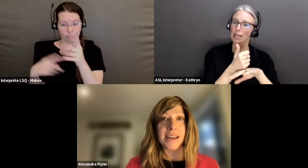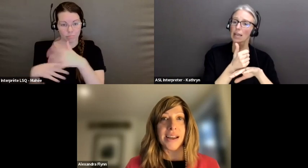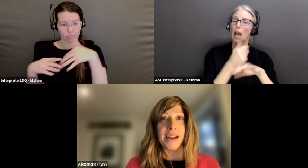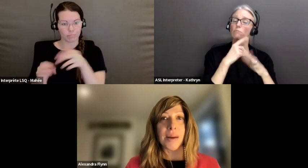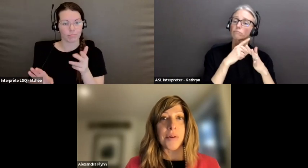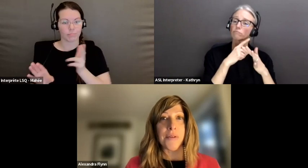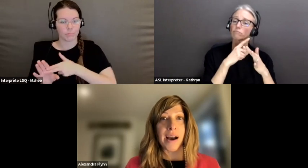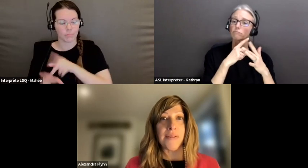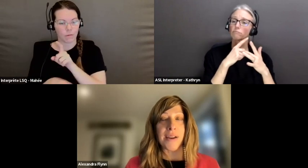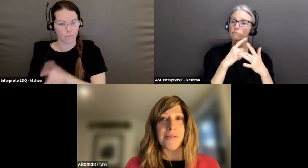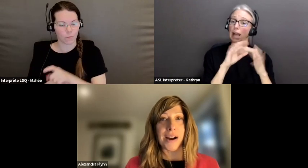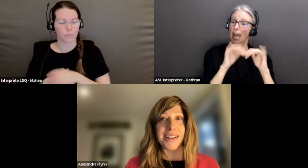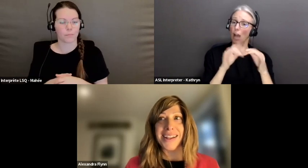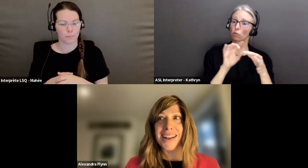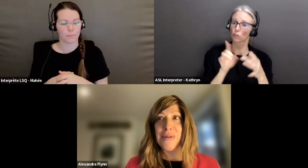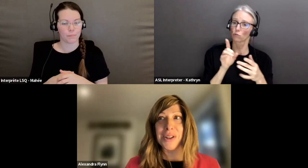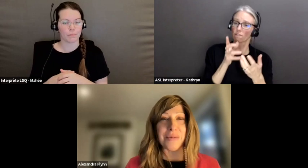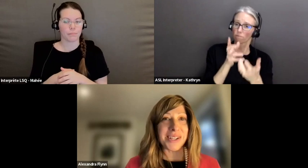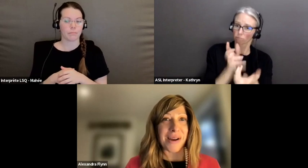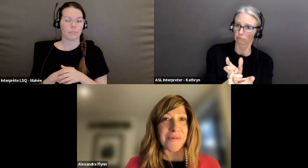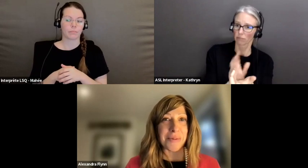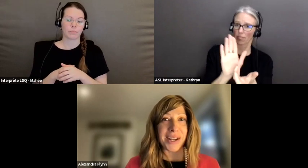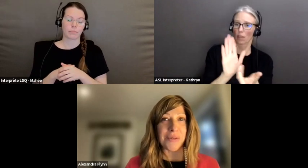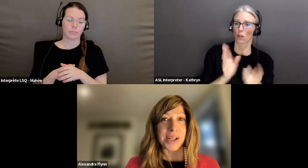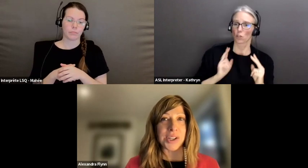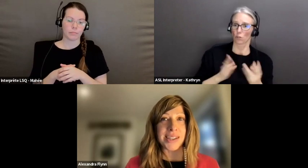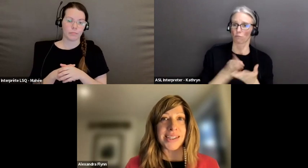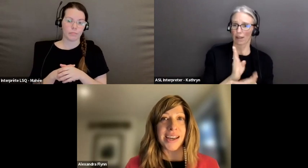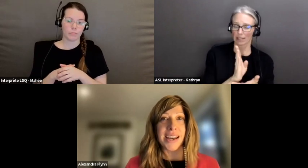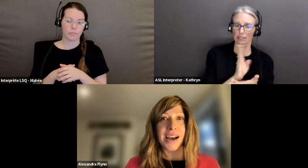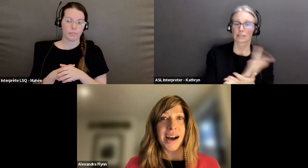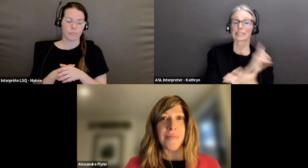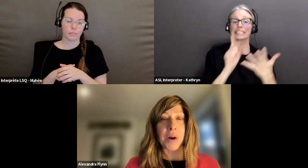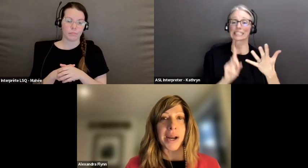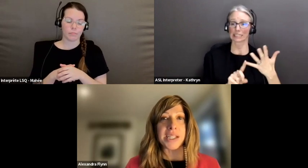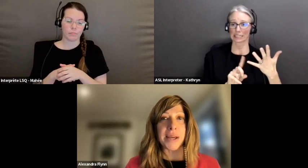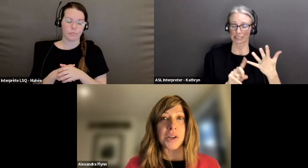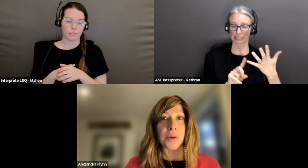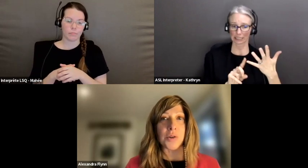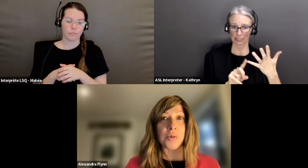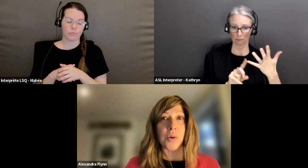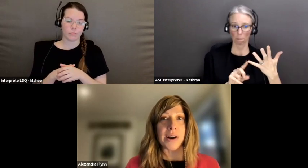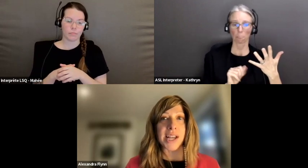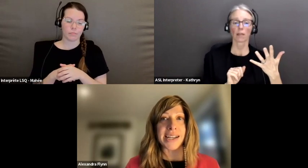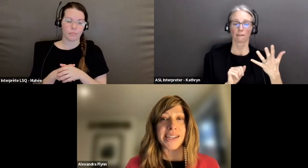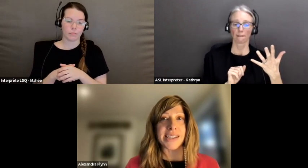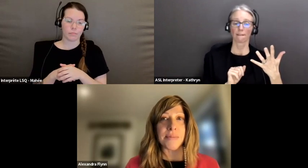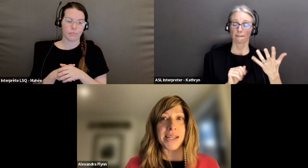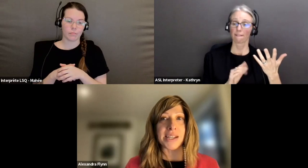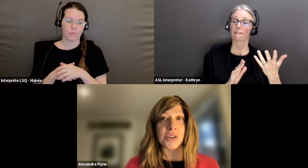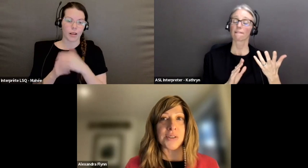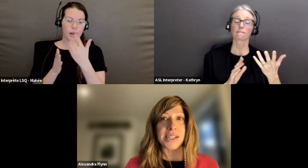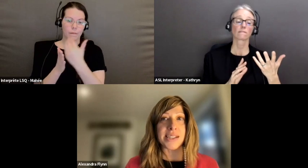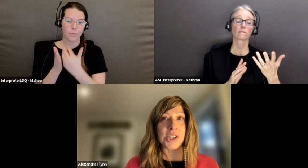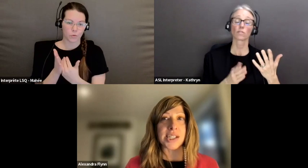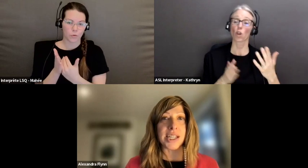rights. Number five, and finally, and then hopefully there'll be time for plenty of questions, a rights-based approach requires access to